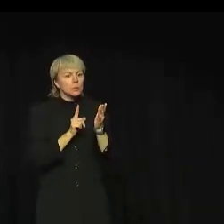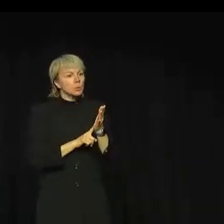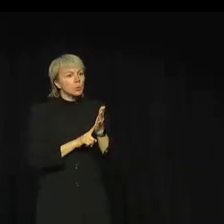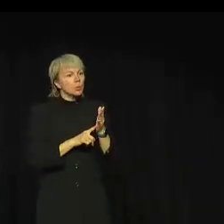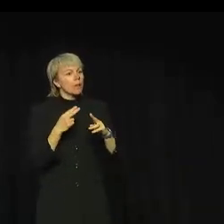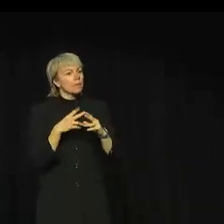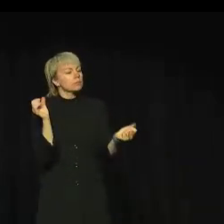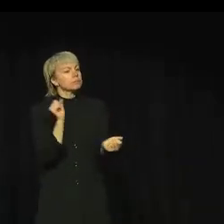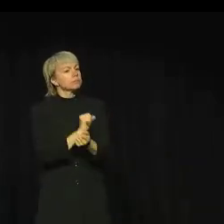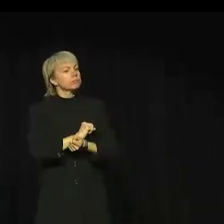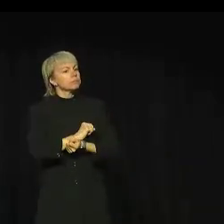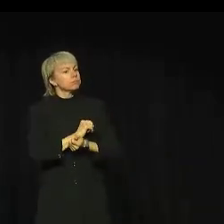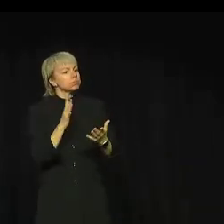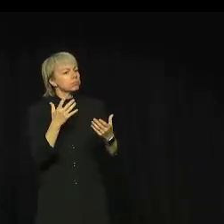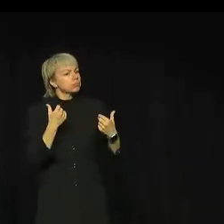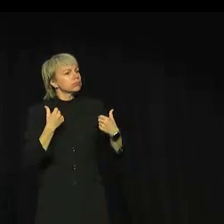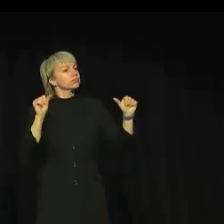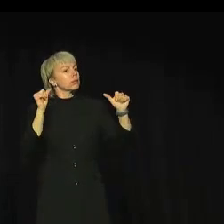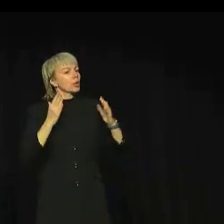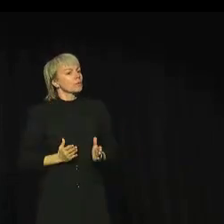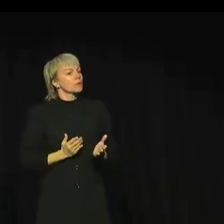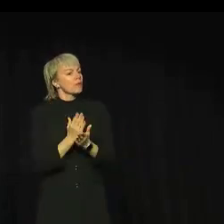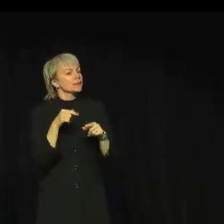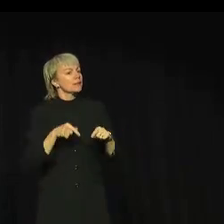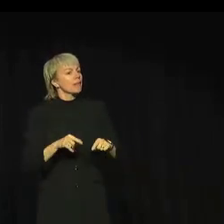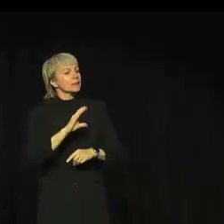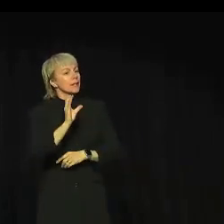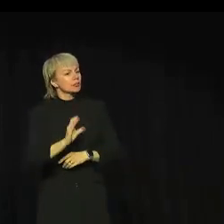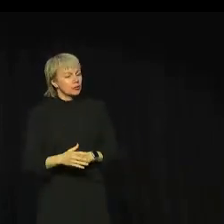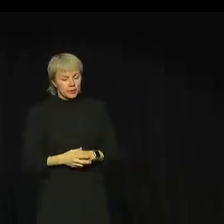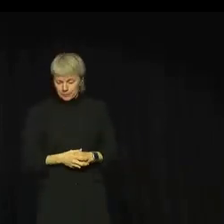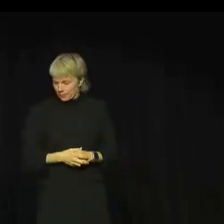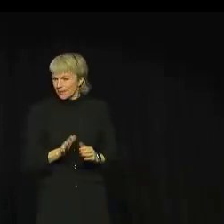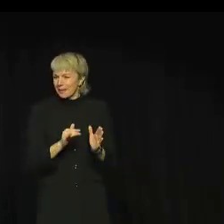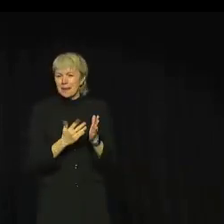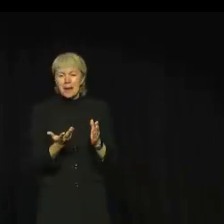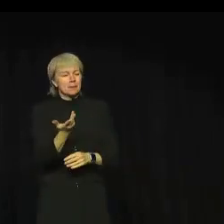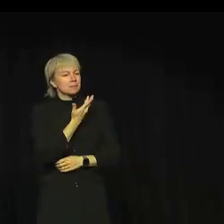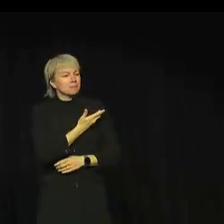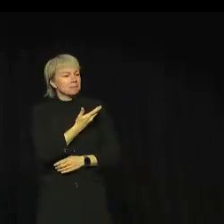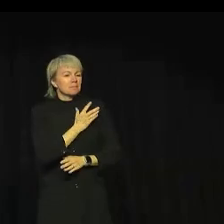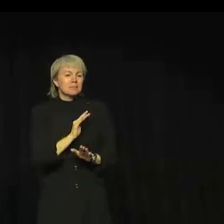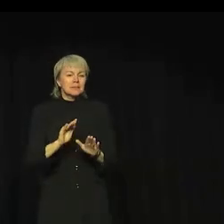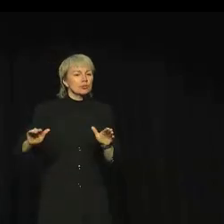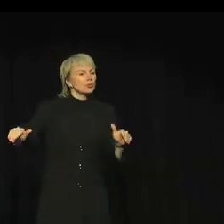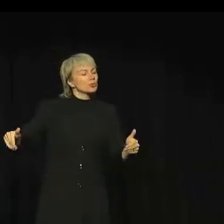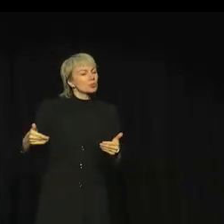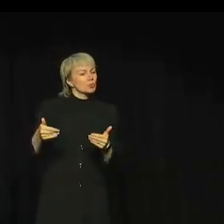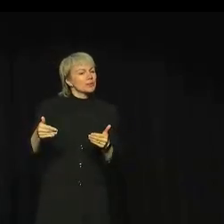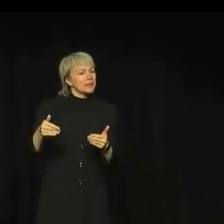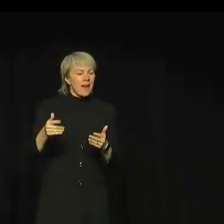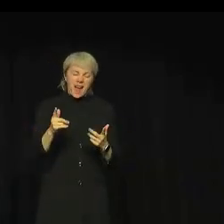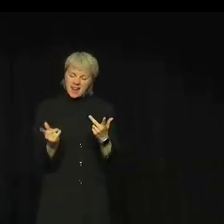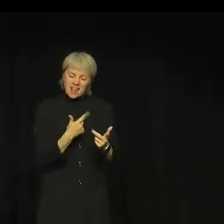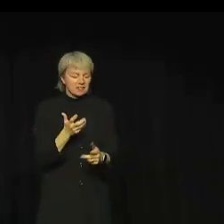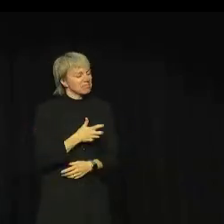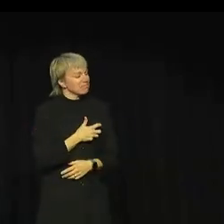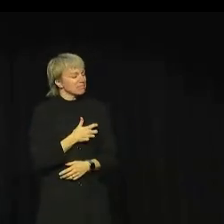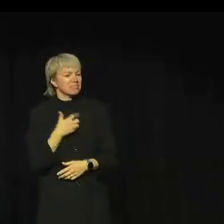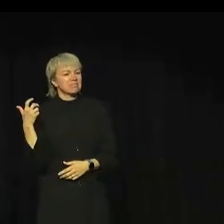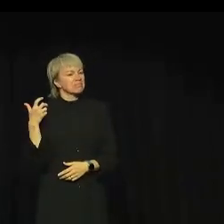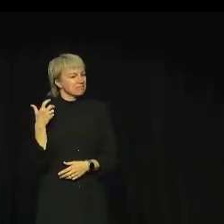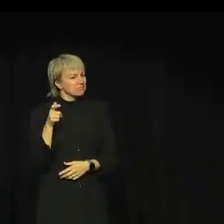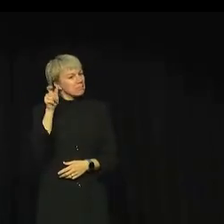this country. It now gives me absolute pleasure to introduce to you somebody else who is fearless